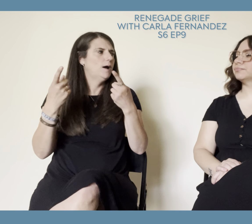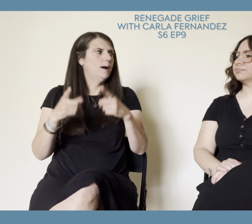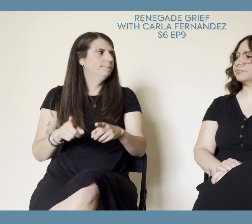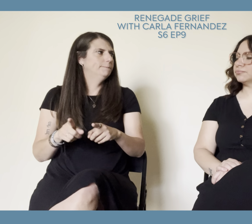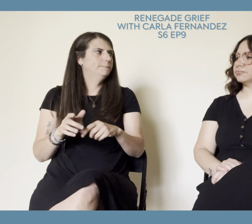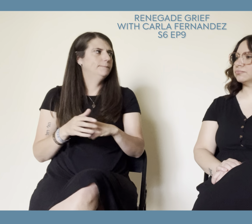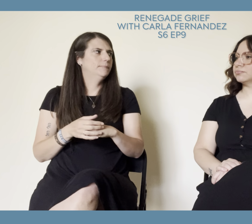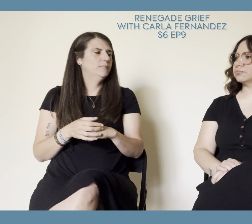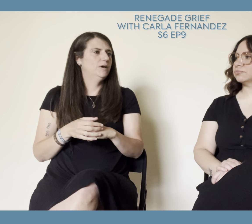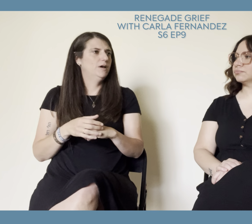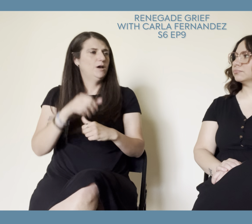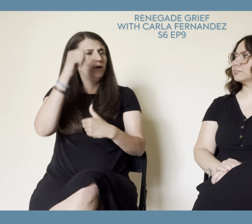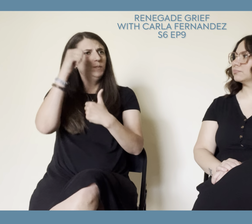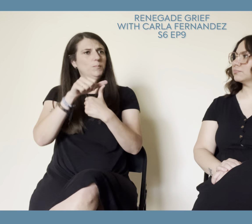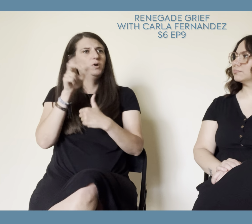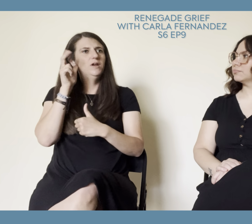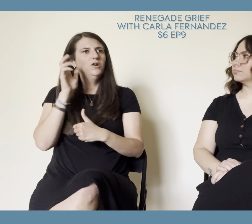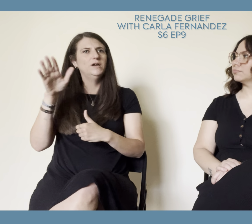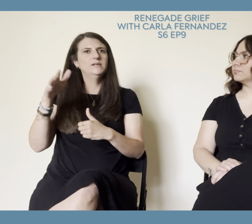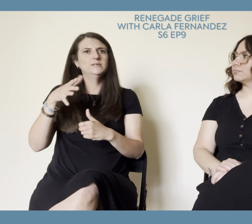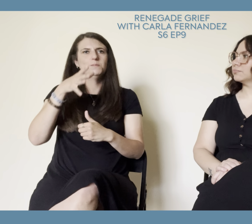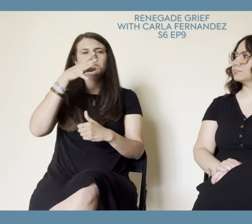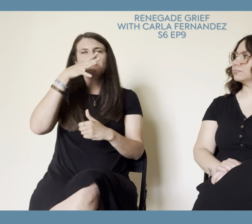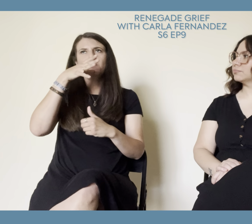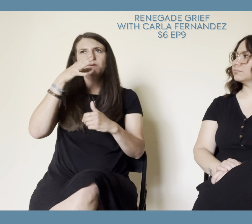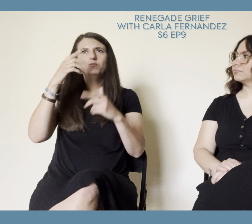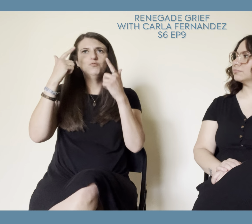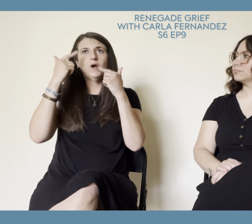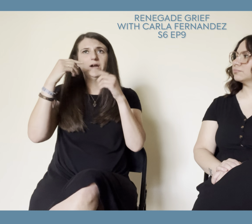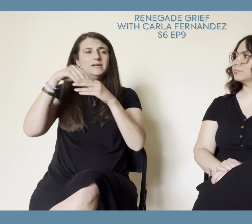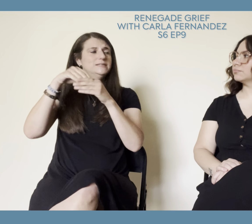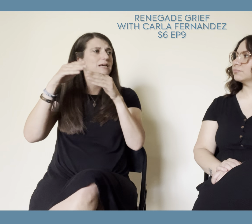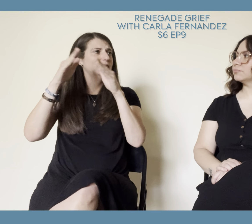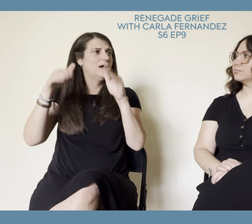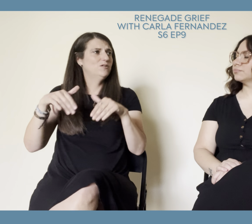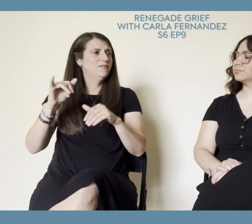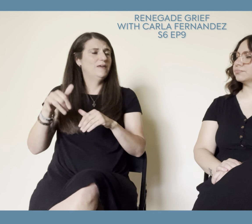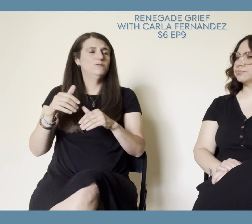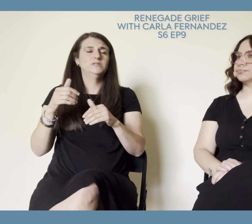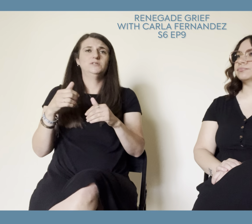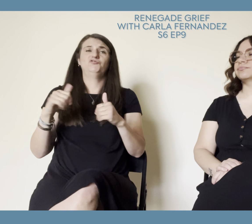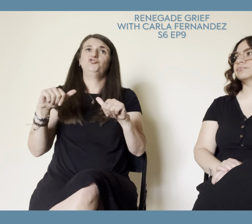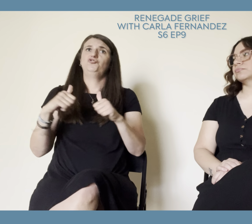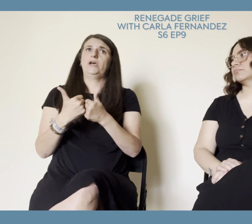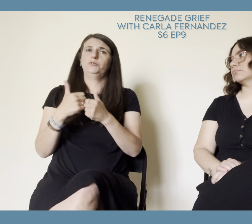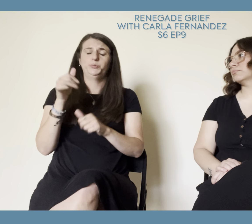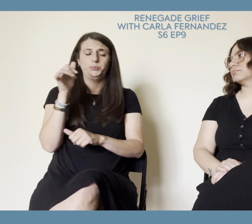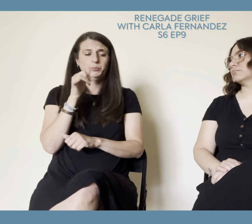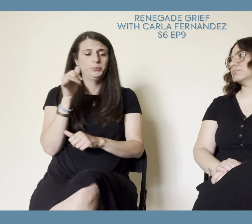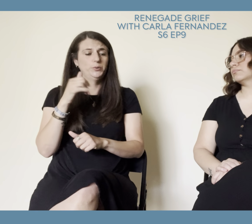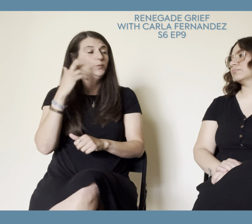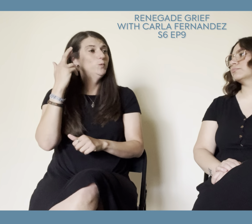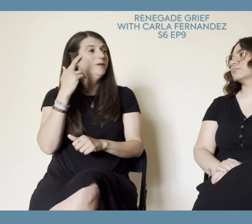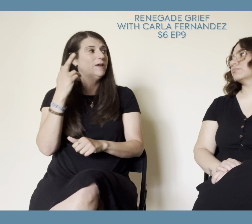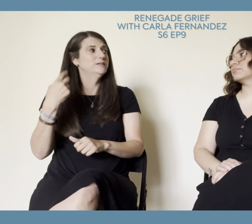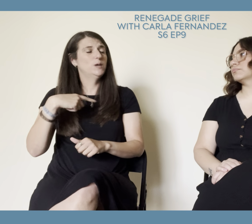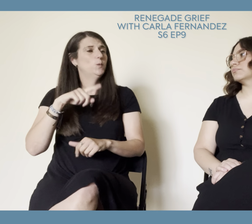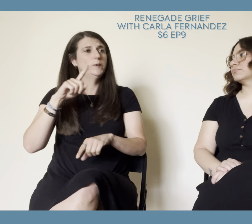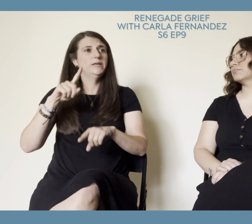And I remember hearing his mom crying inside the house. And I remember that being like a real baptism by fire of realizing that we cannot take our time